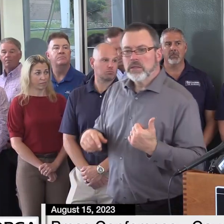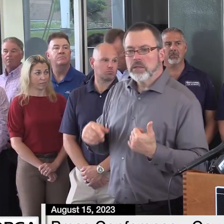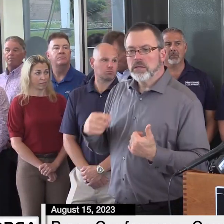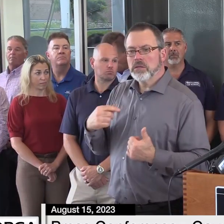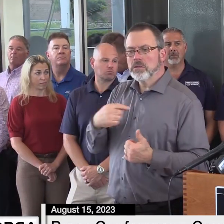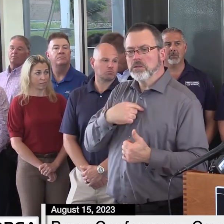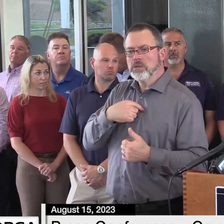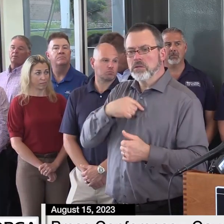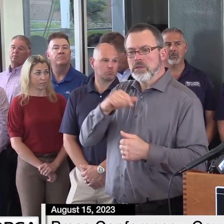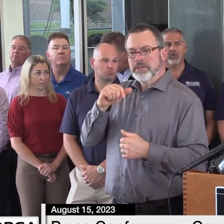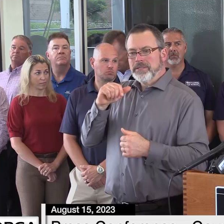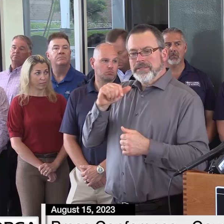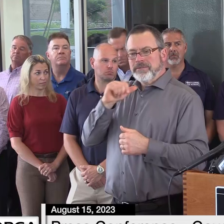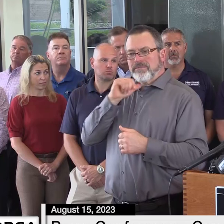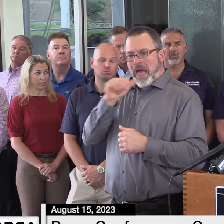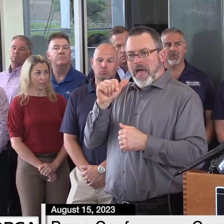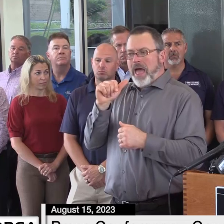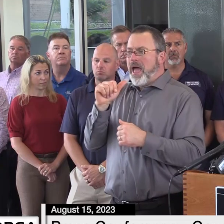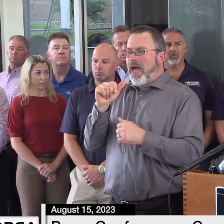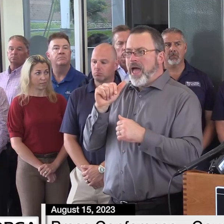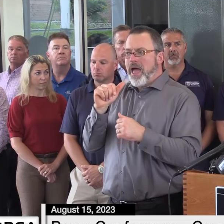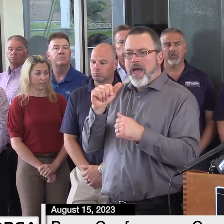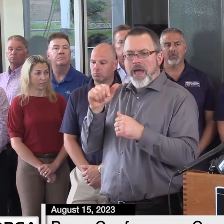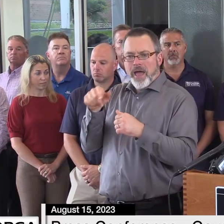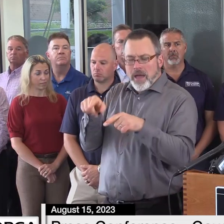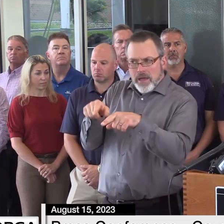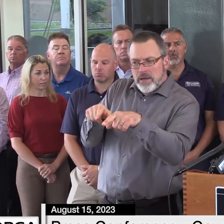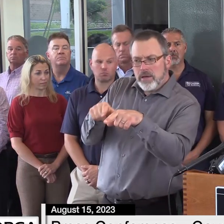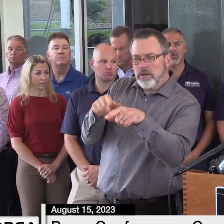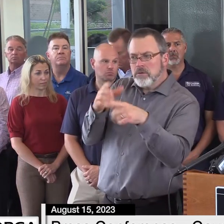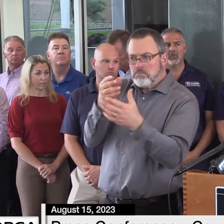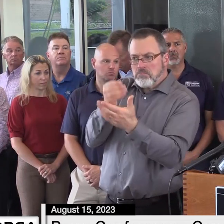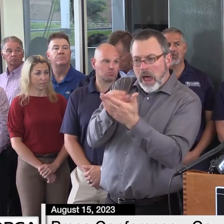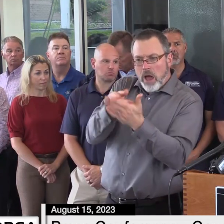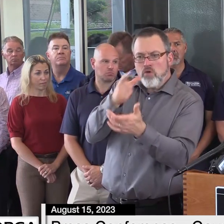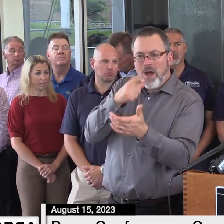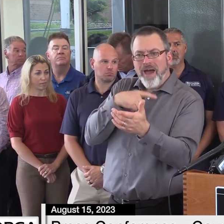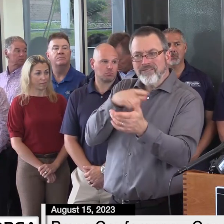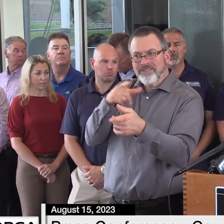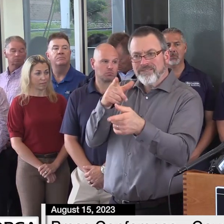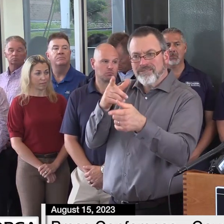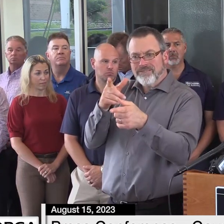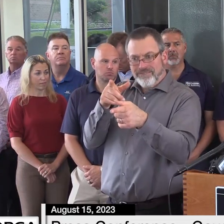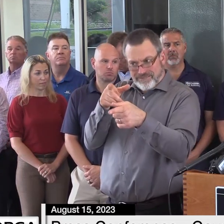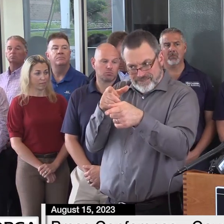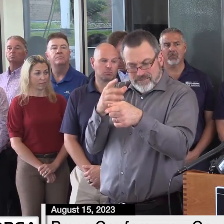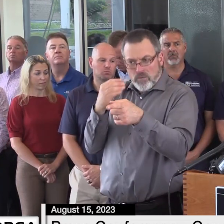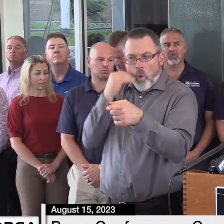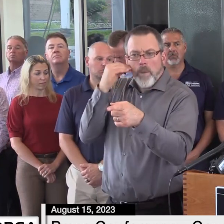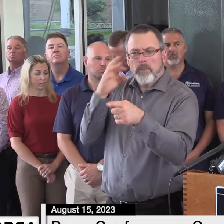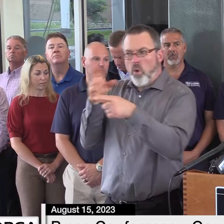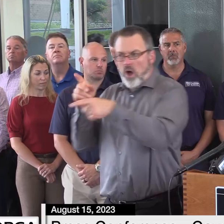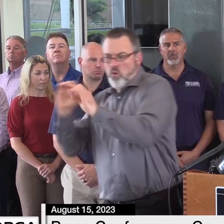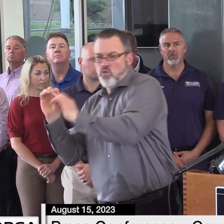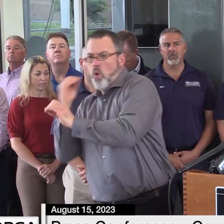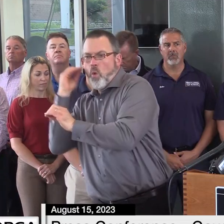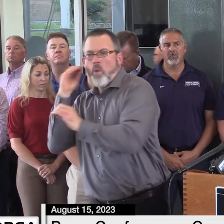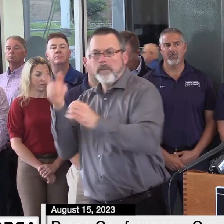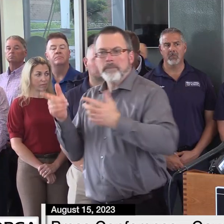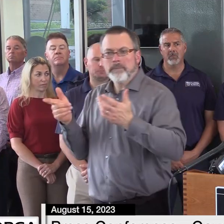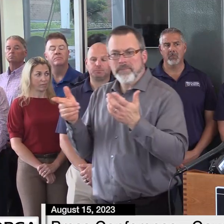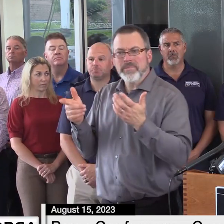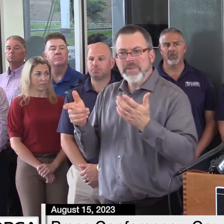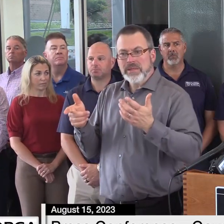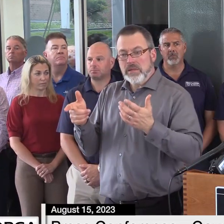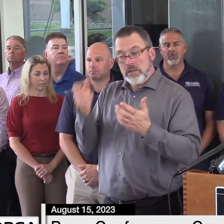needed assistance because of the flooding. They were displaced from their homes from those who were homeless before. So